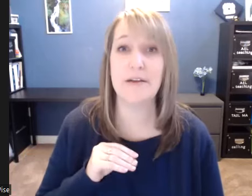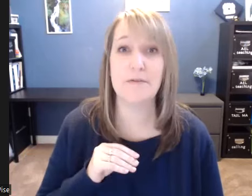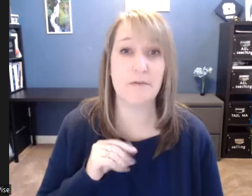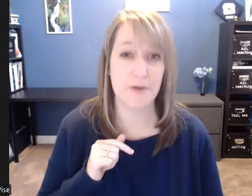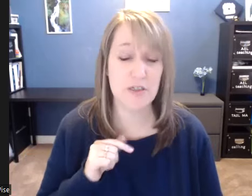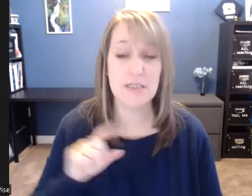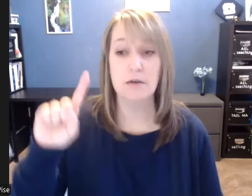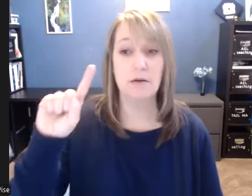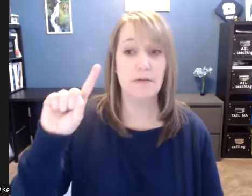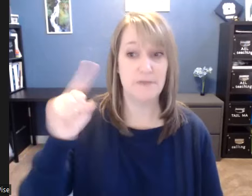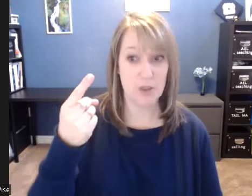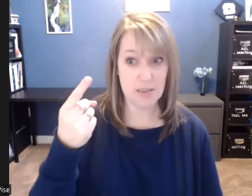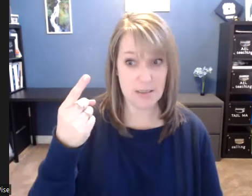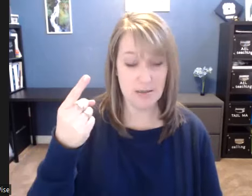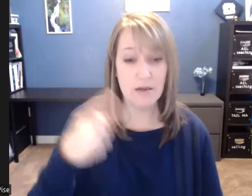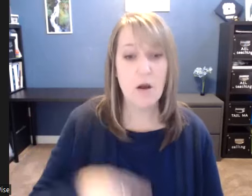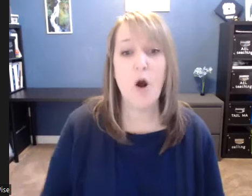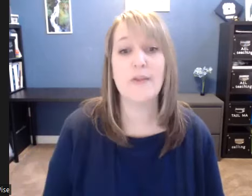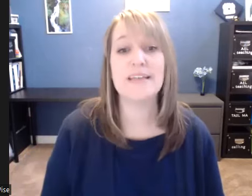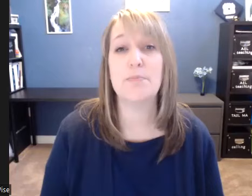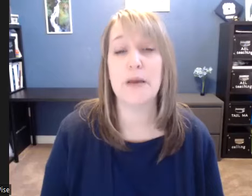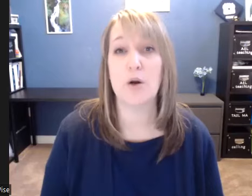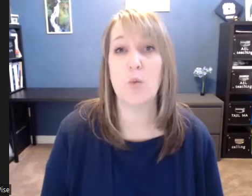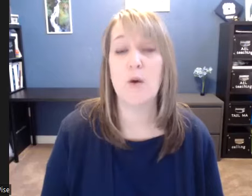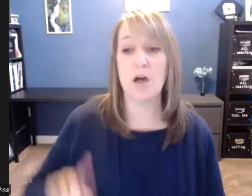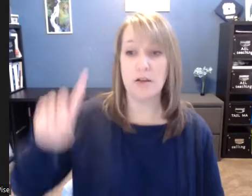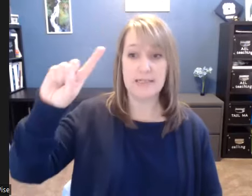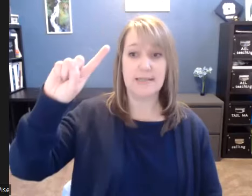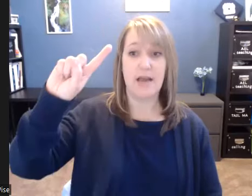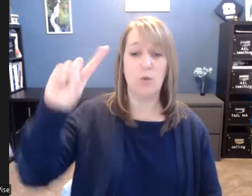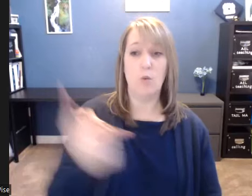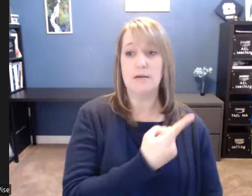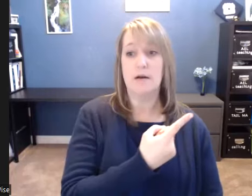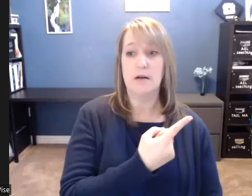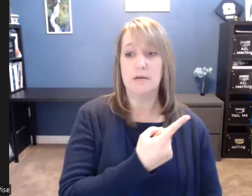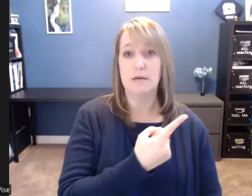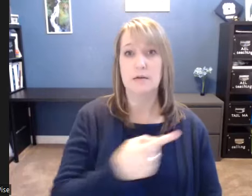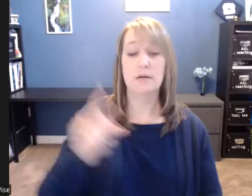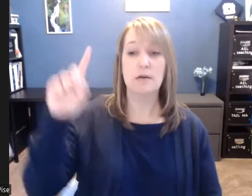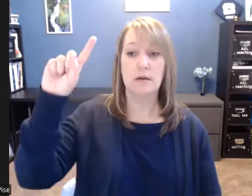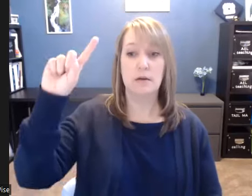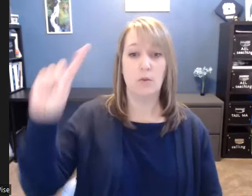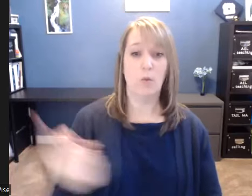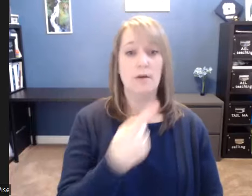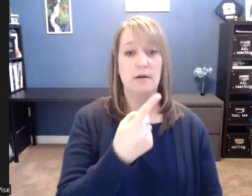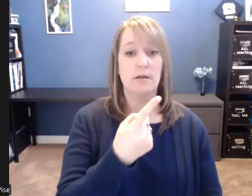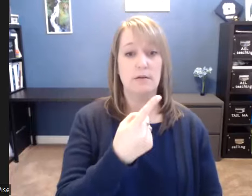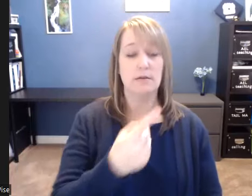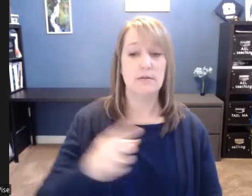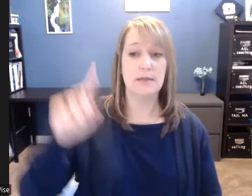for first, only it's bigger. $1 is signed $1. $1. It's